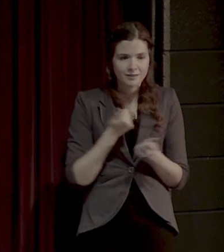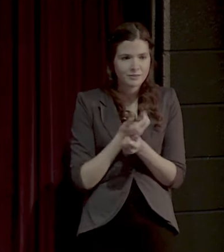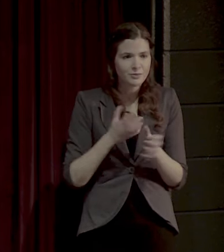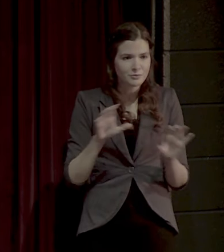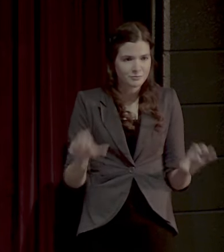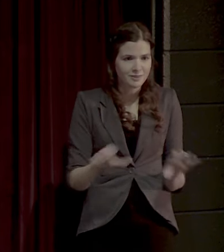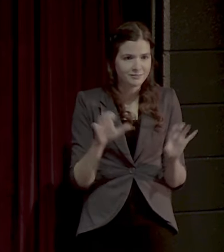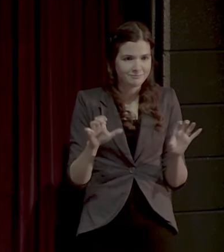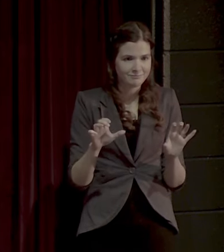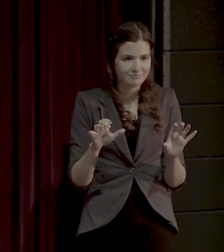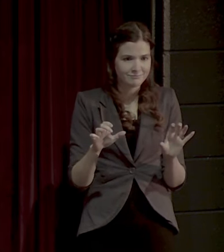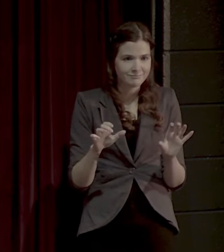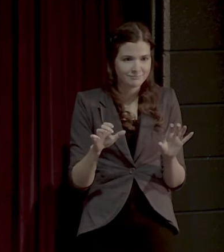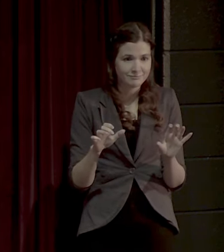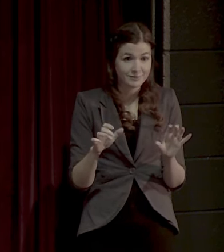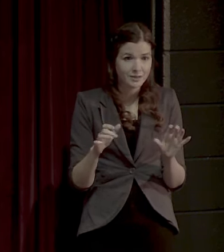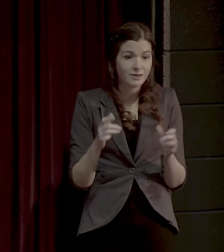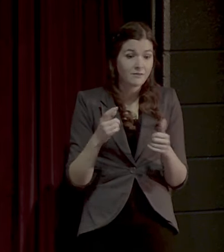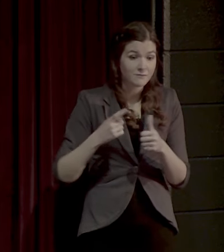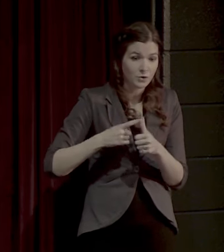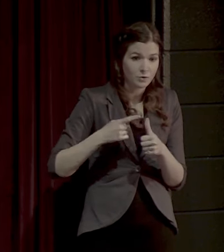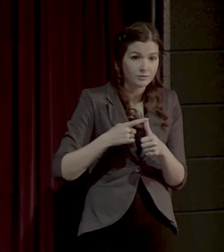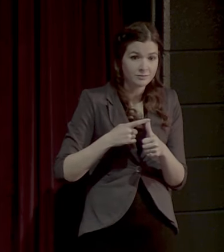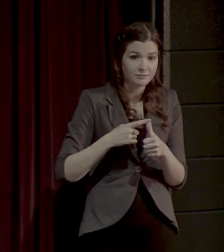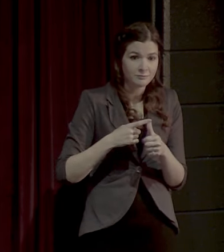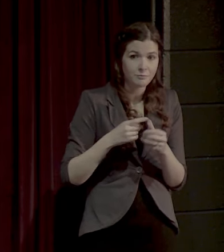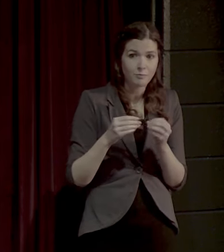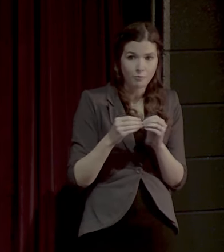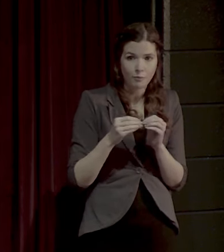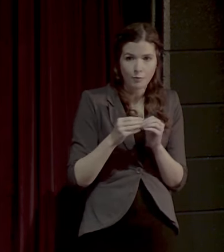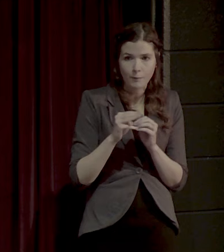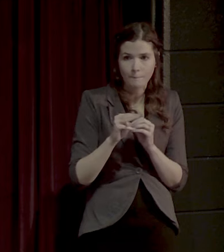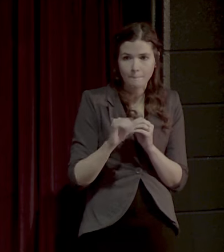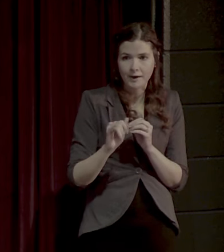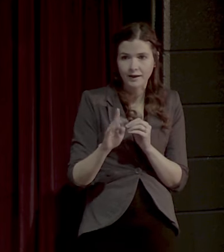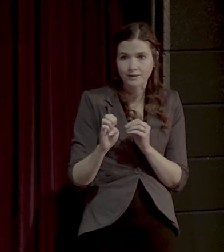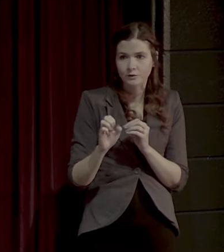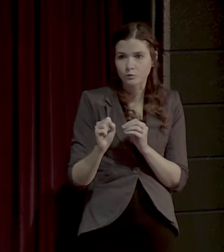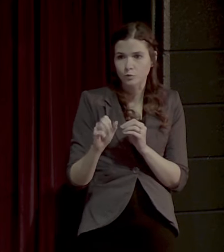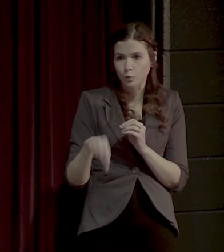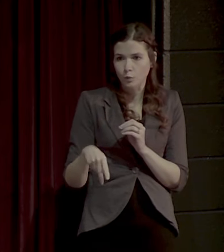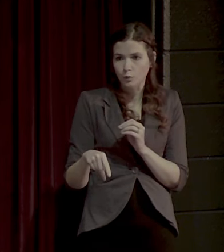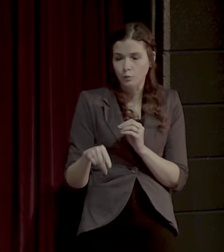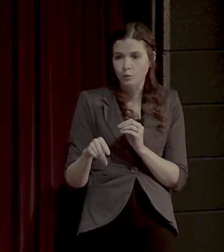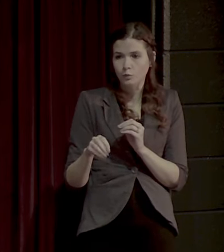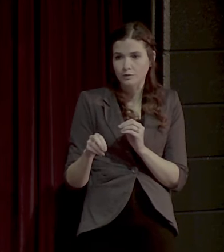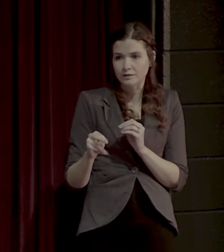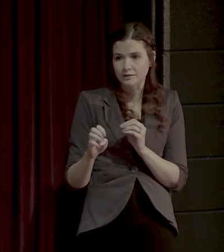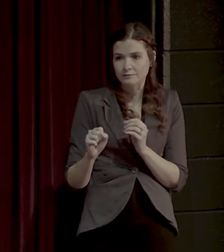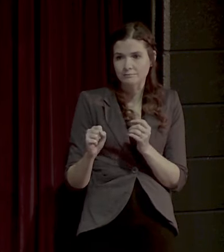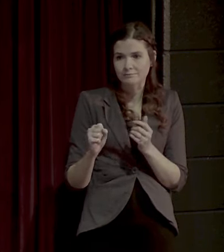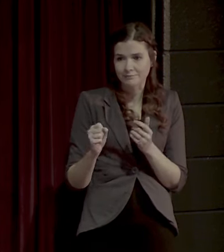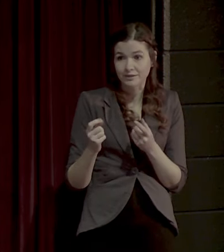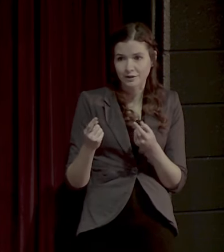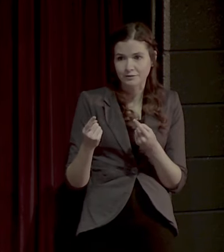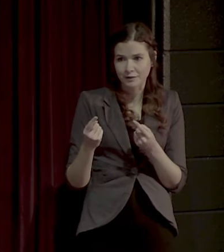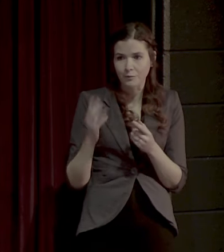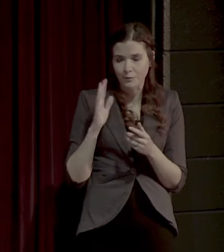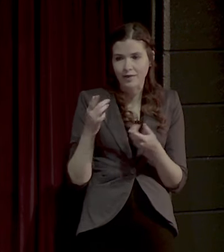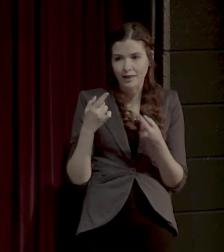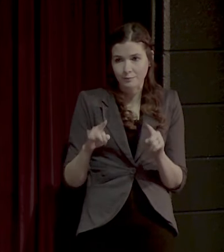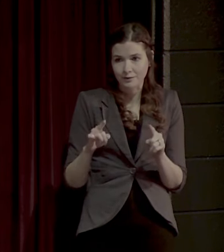the first of many more milestones to come. Thank you for all your hard work, and let me congratulate the class